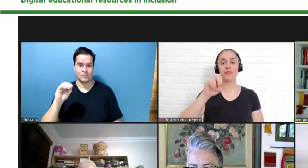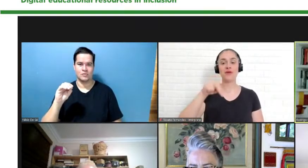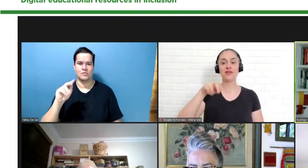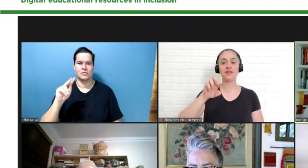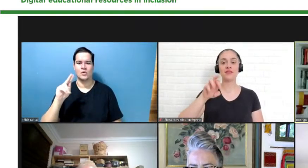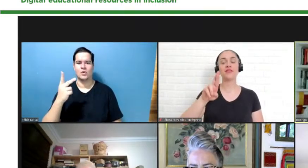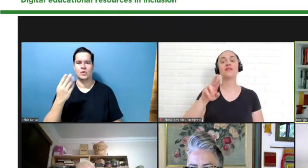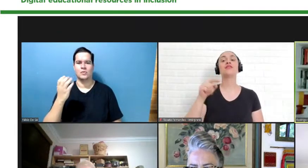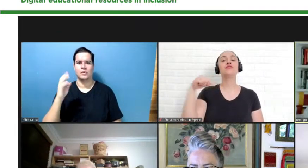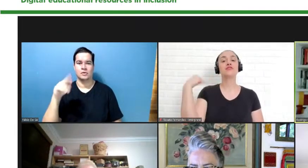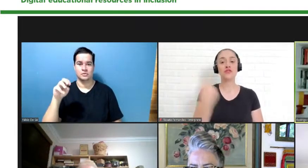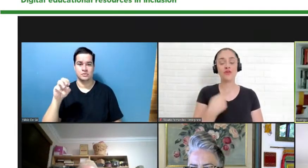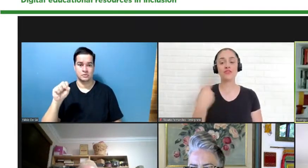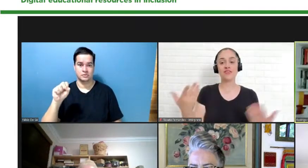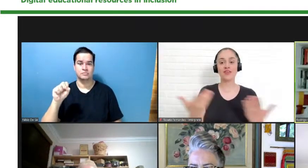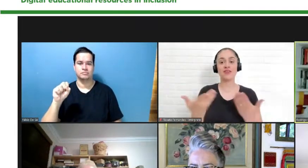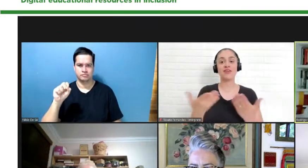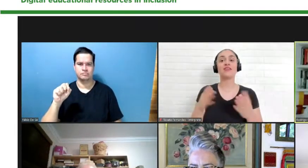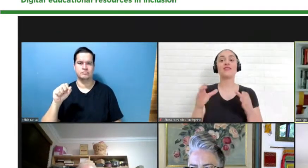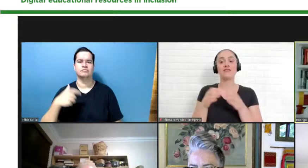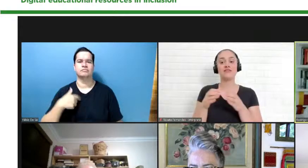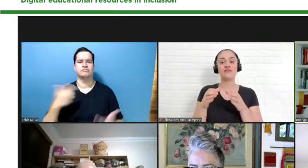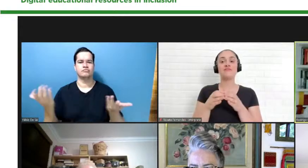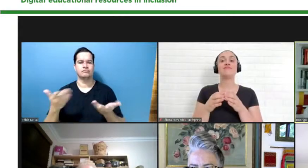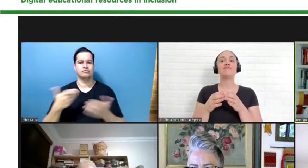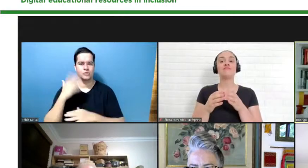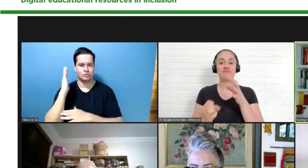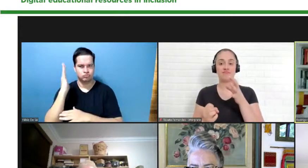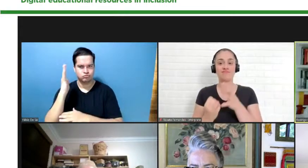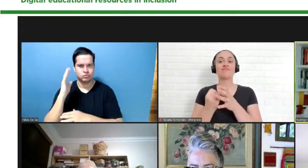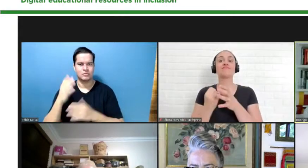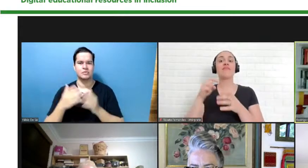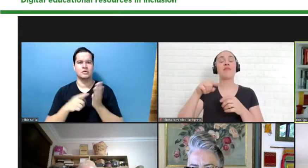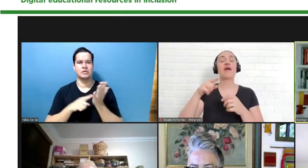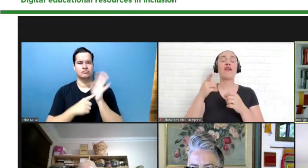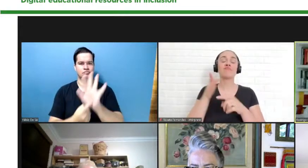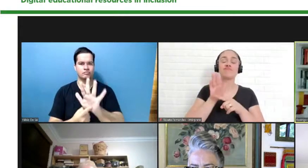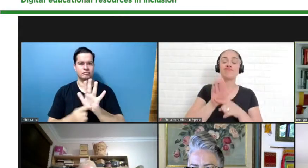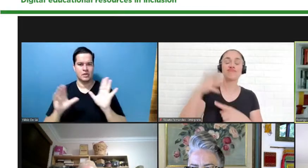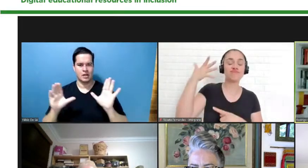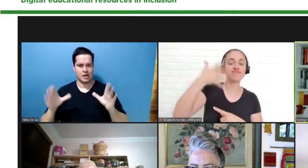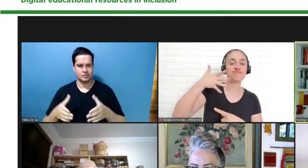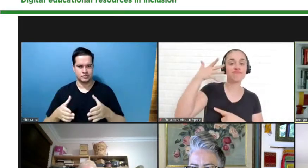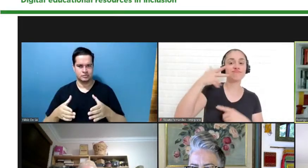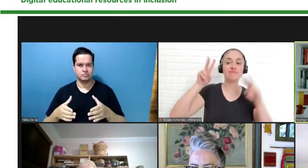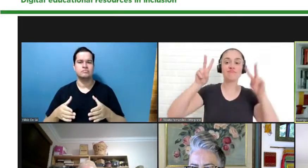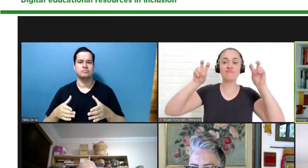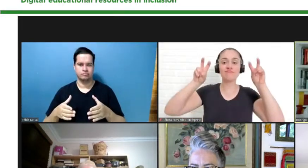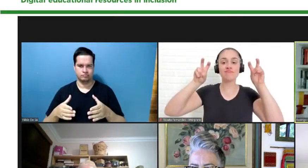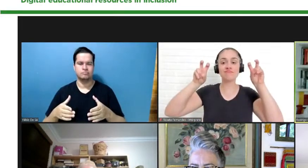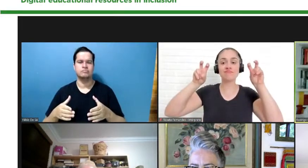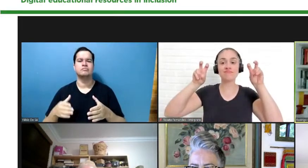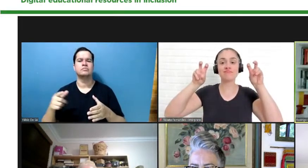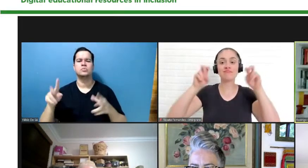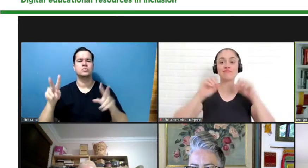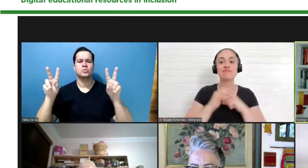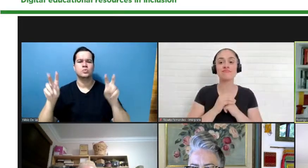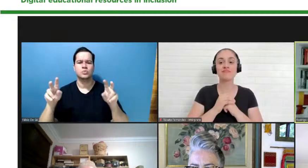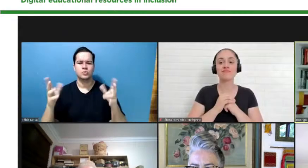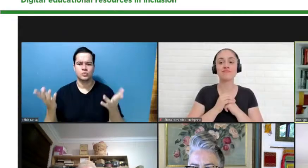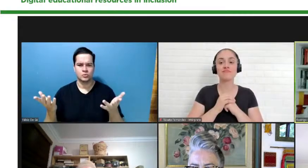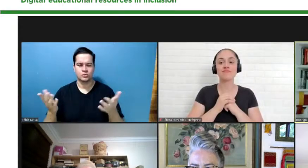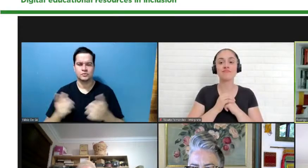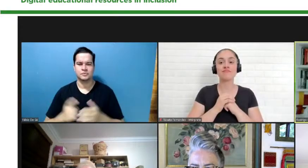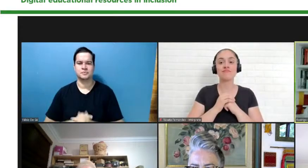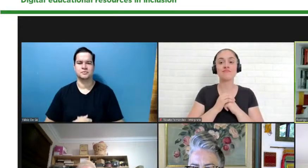Institute, and it's a great pleasure to lead this panel about a topic that is in the core of